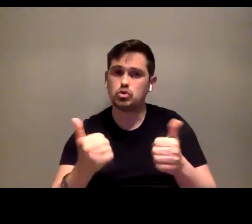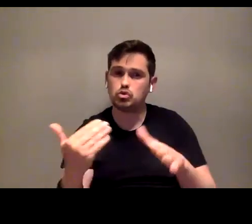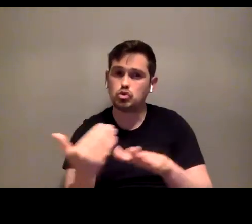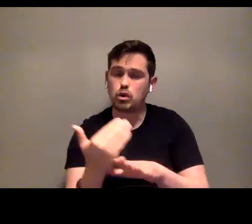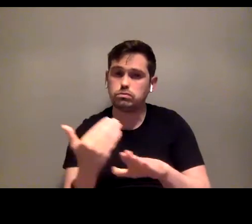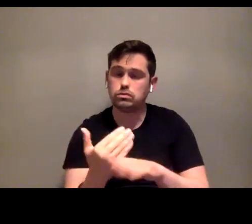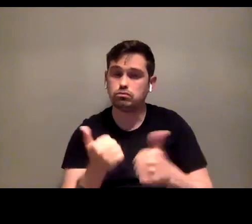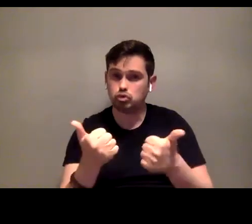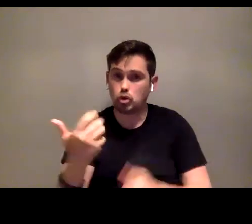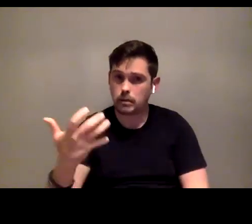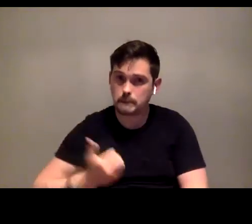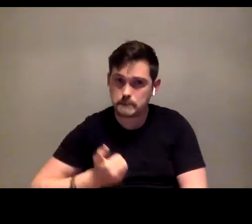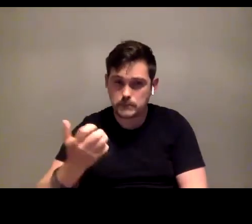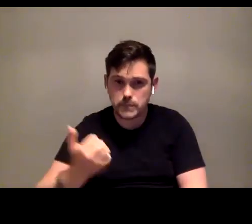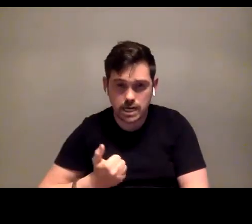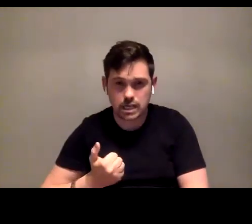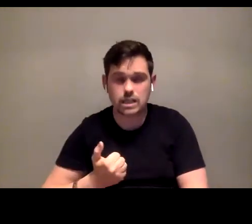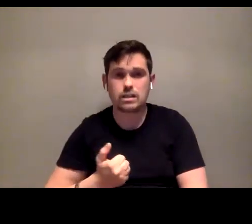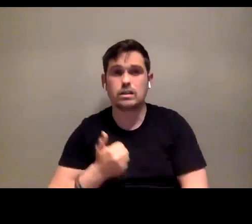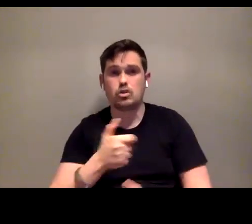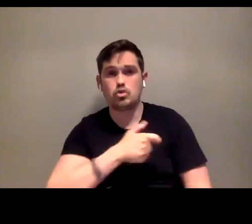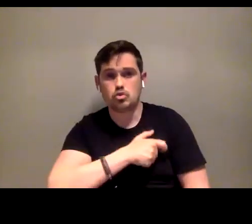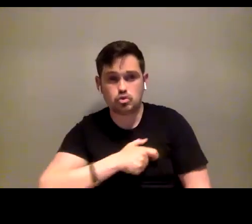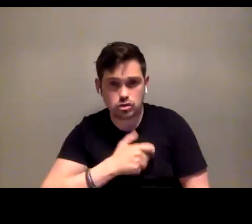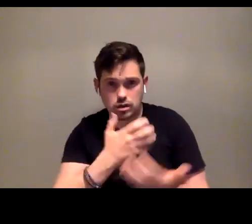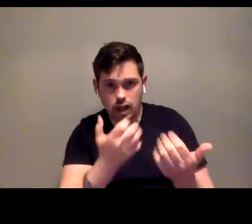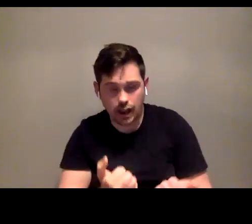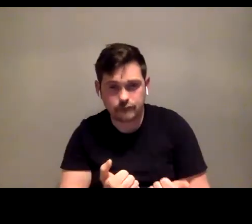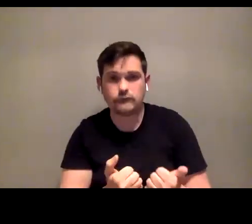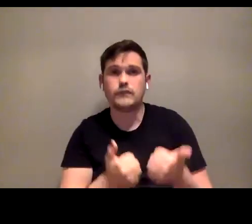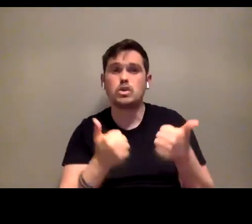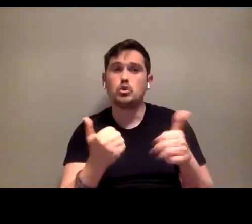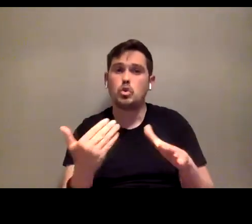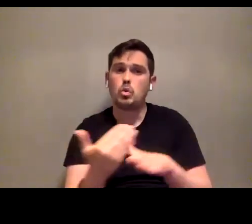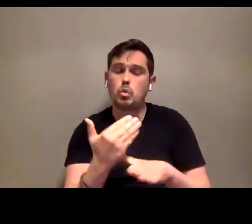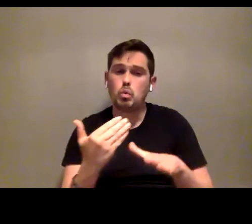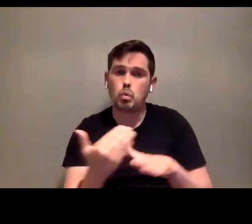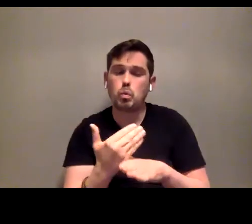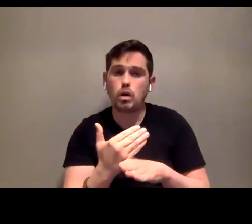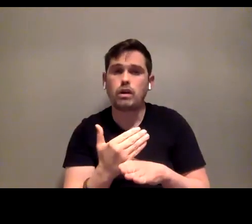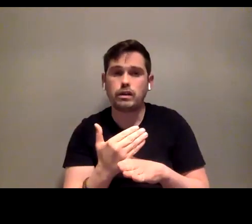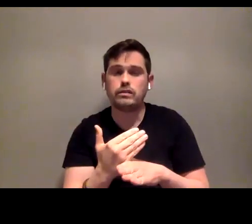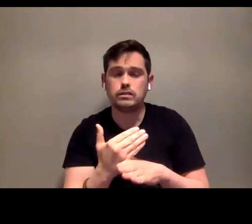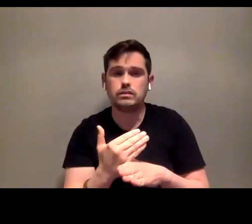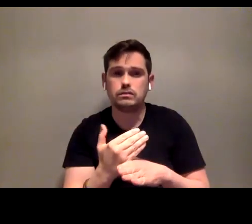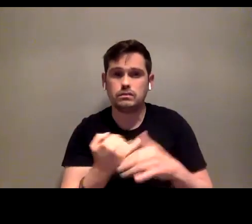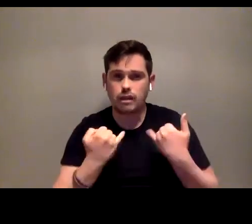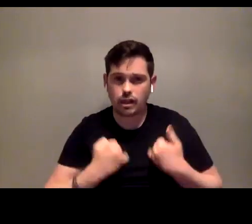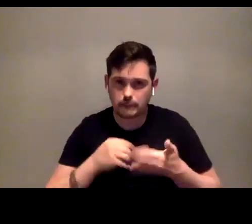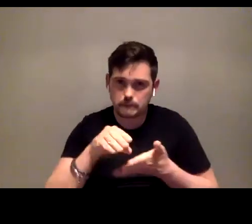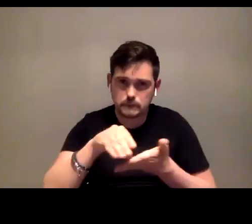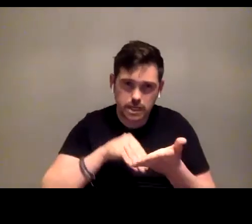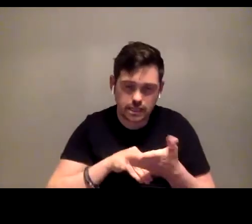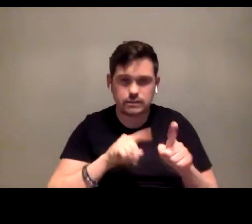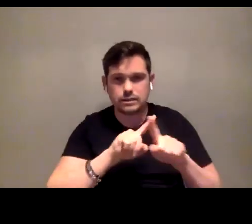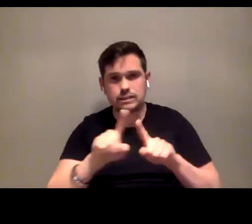paid, being unionized, having good working conditions. The need for public investment in all of these areas,